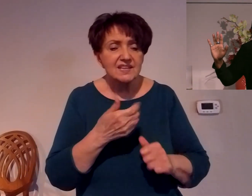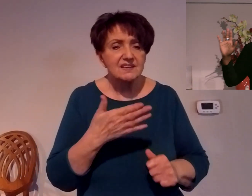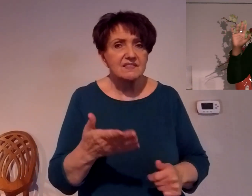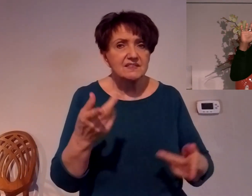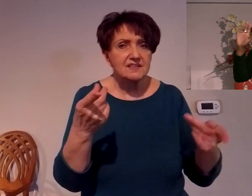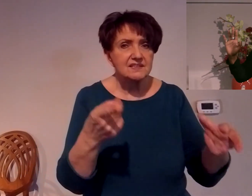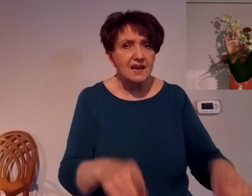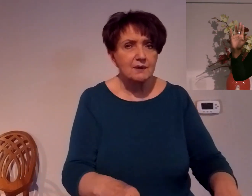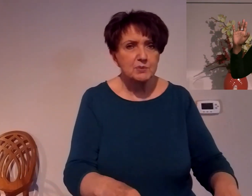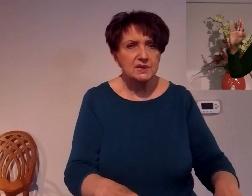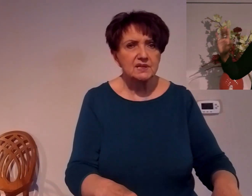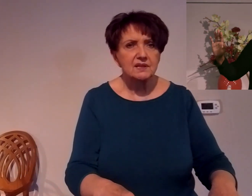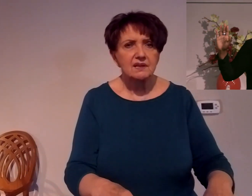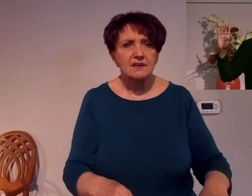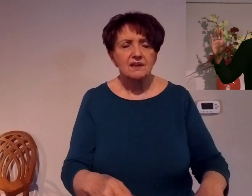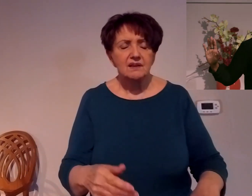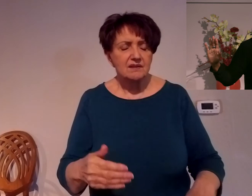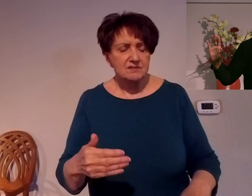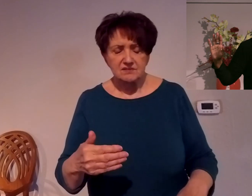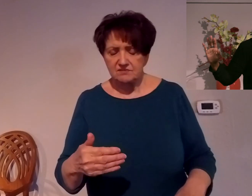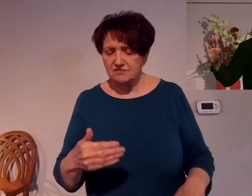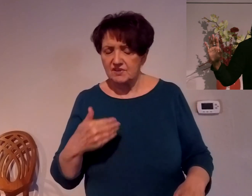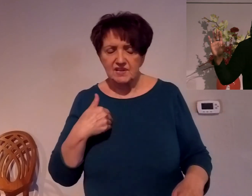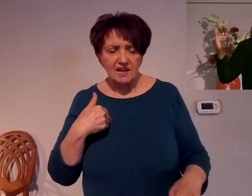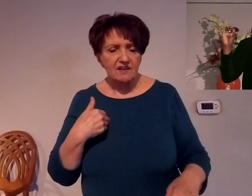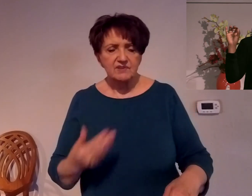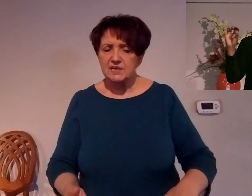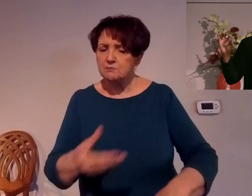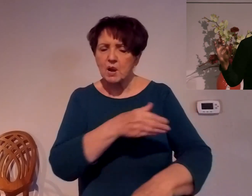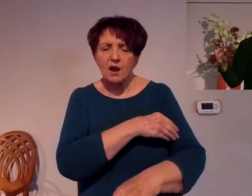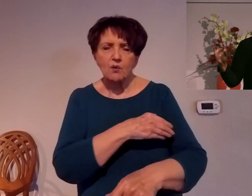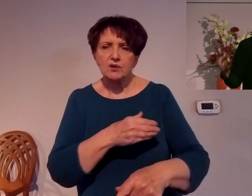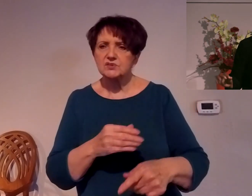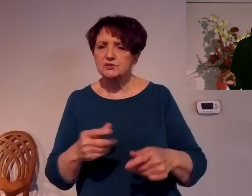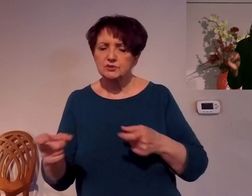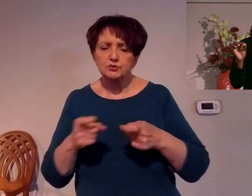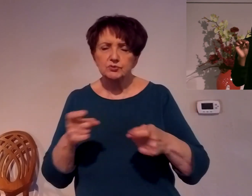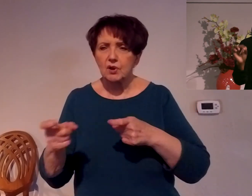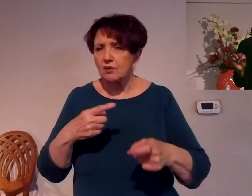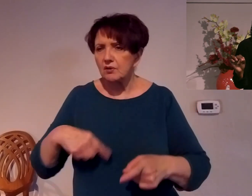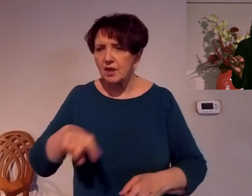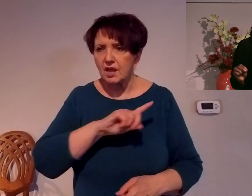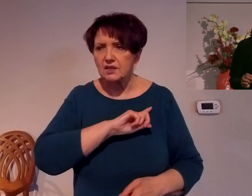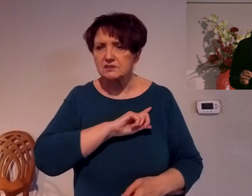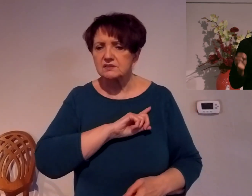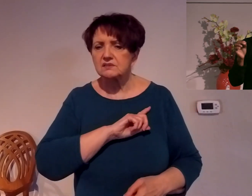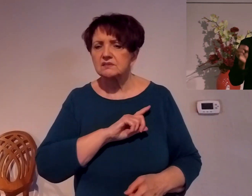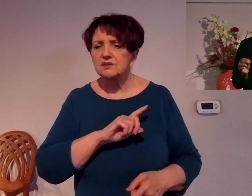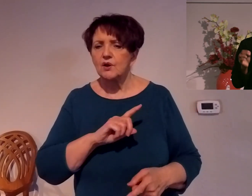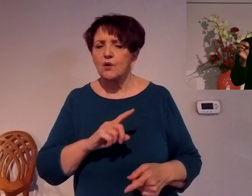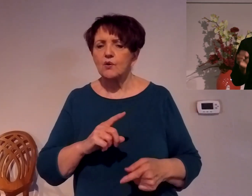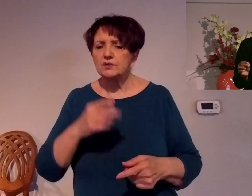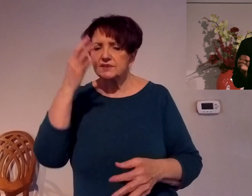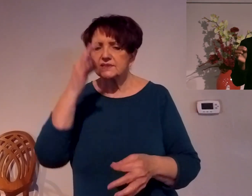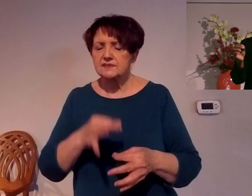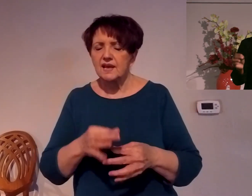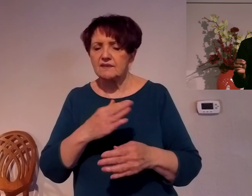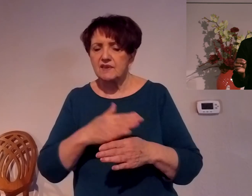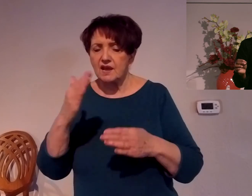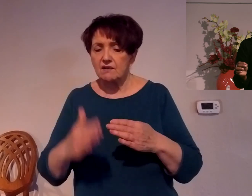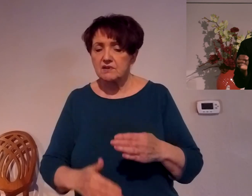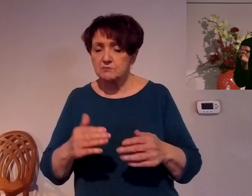happening to us has power over us to determine the outcome of our